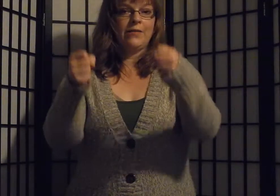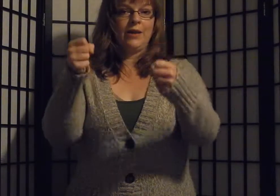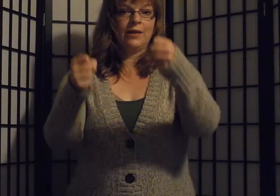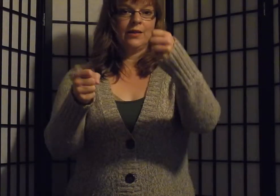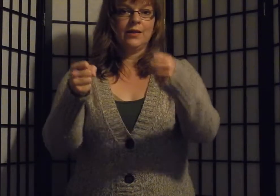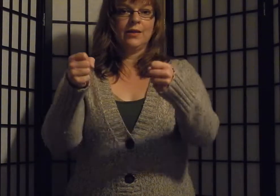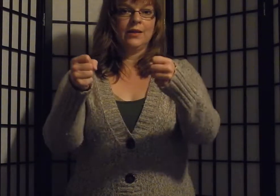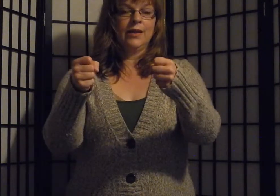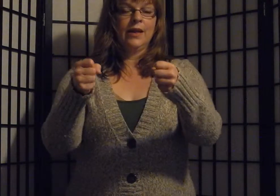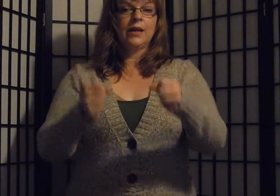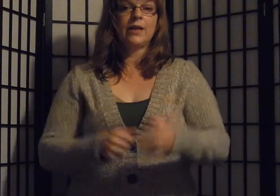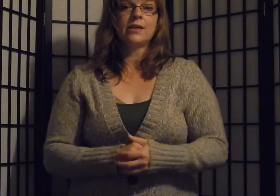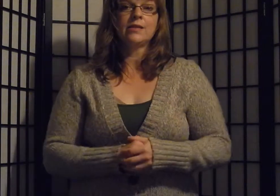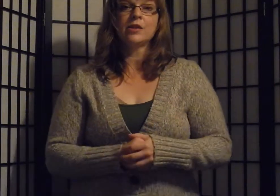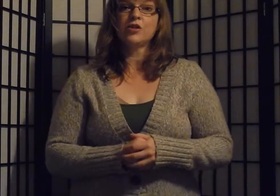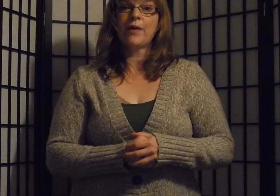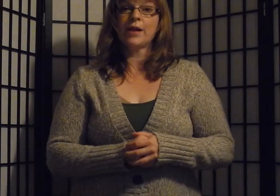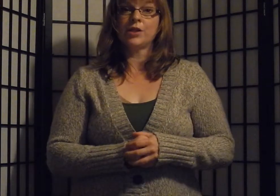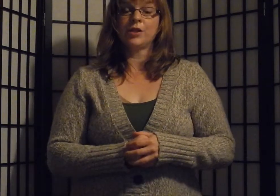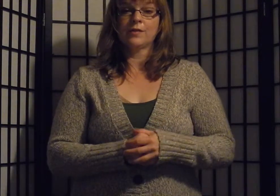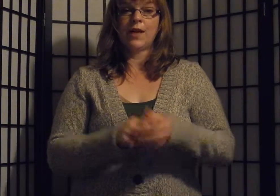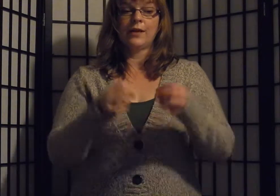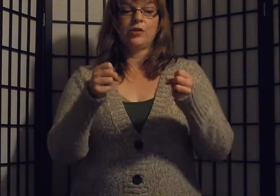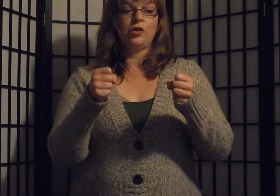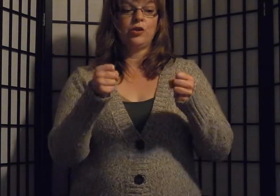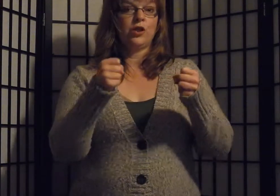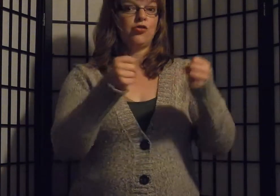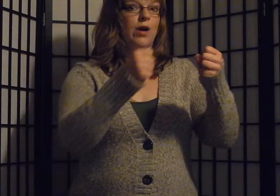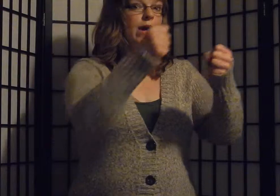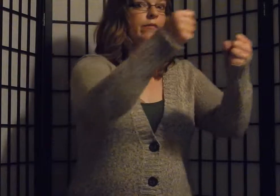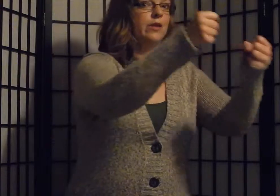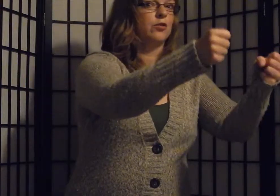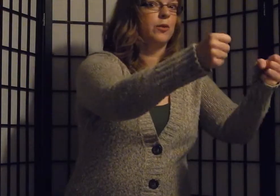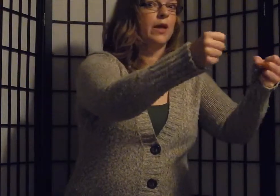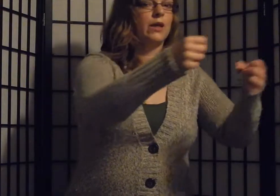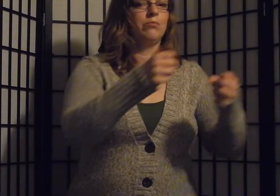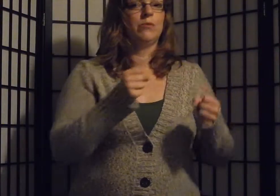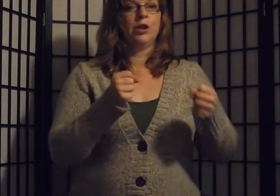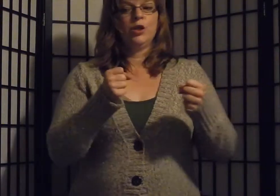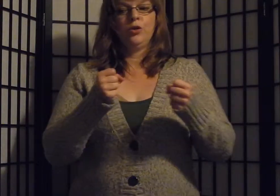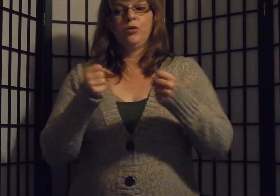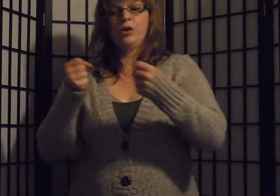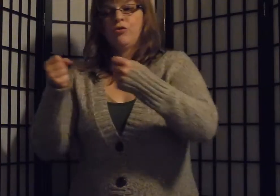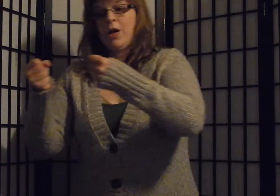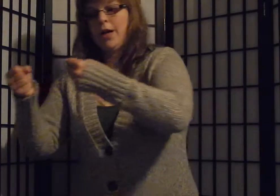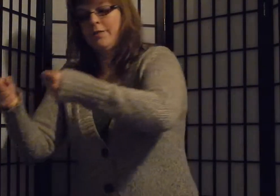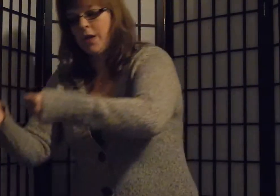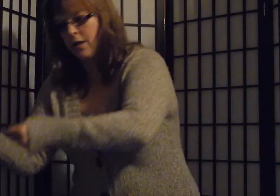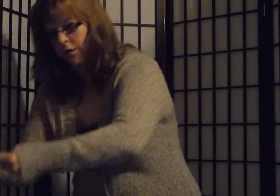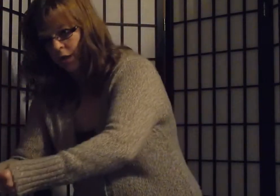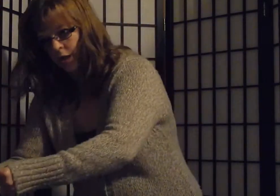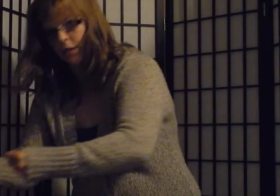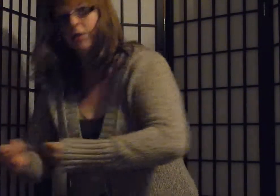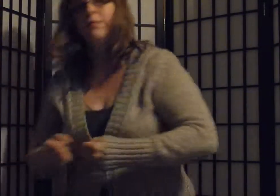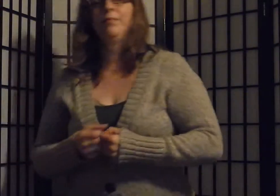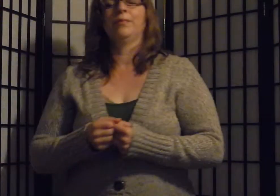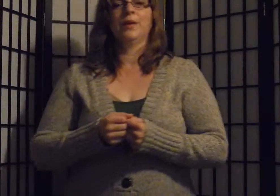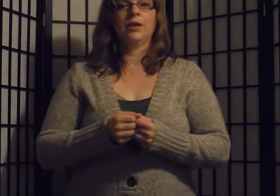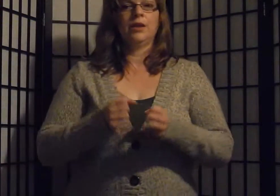Driving. Now this is a directional sign, so you can drive this way, you can drive down a hill, you